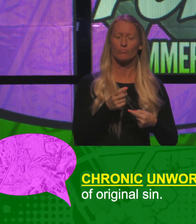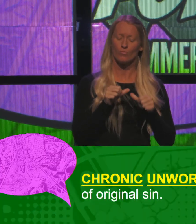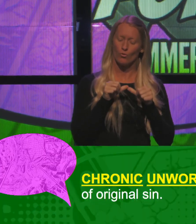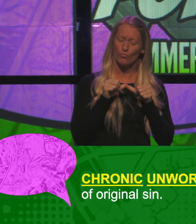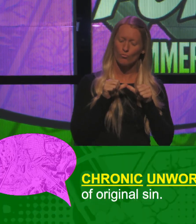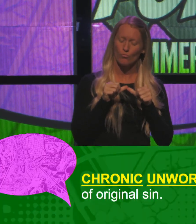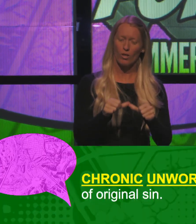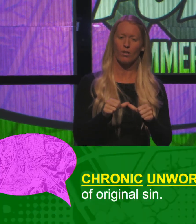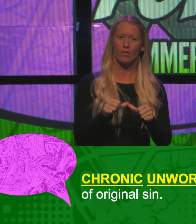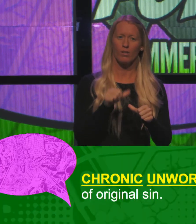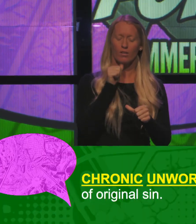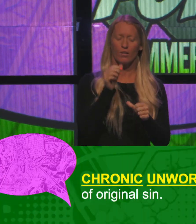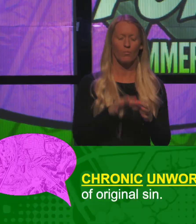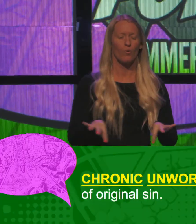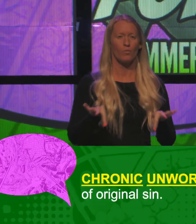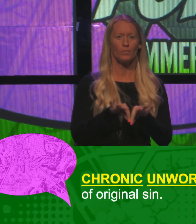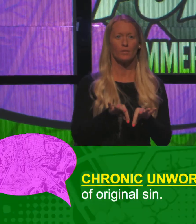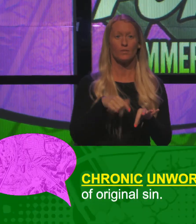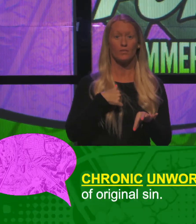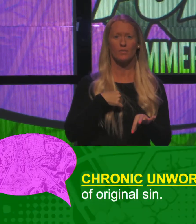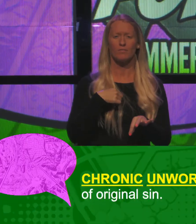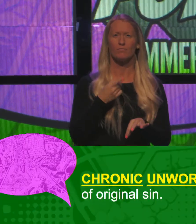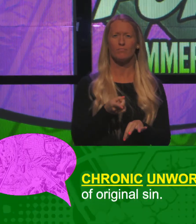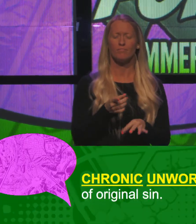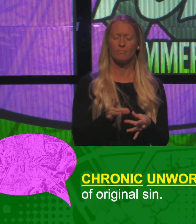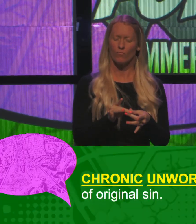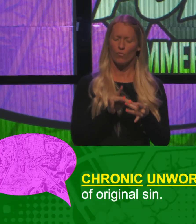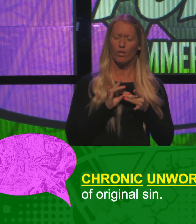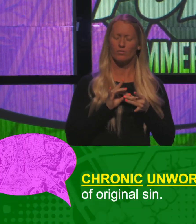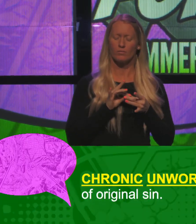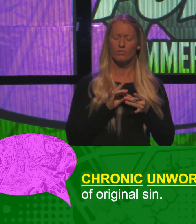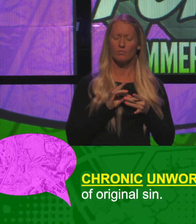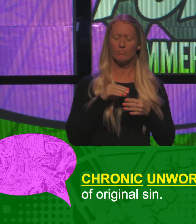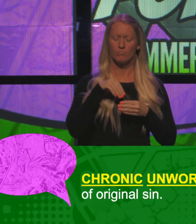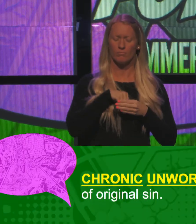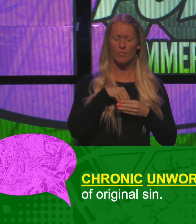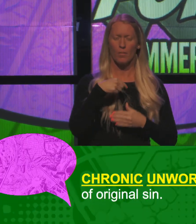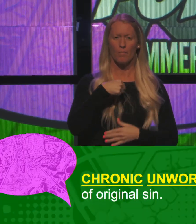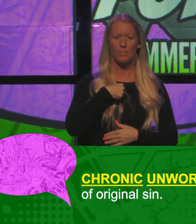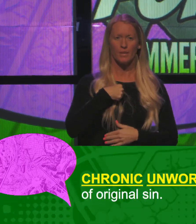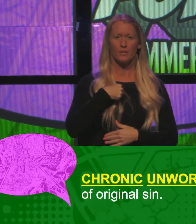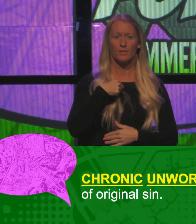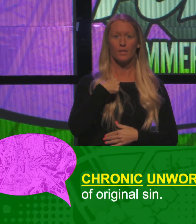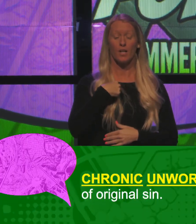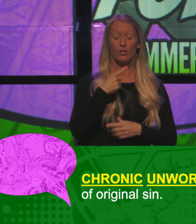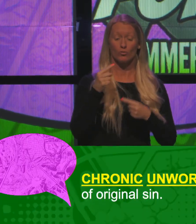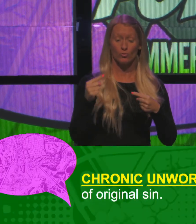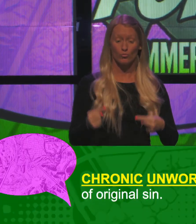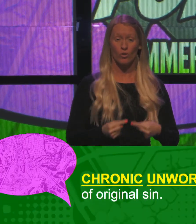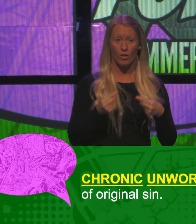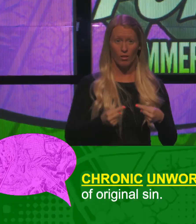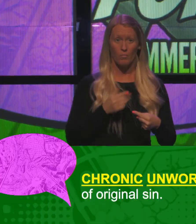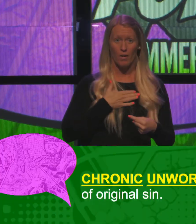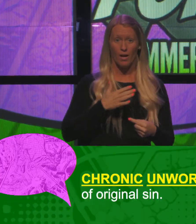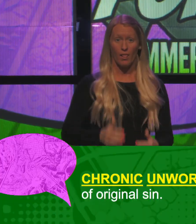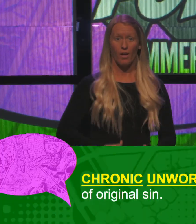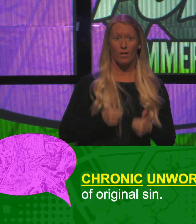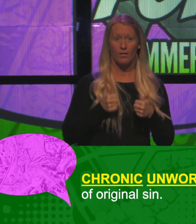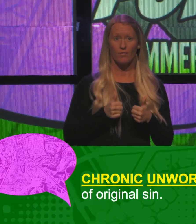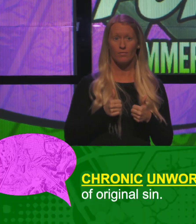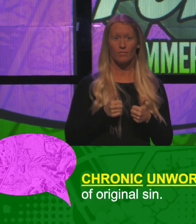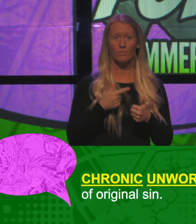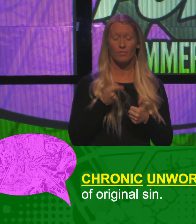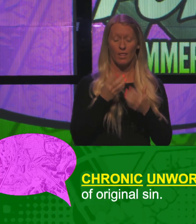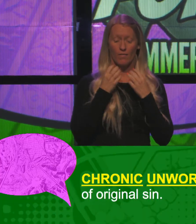being transparent. I've struggled a lot of my life to live into the value of me just being me, because I was handed